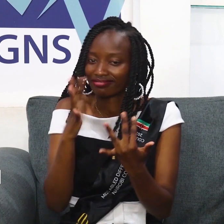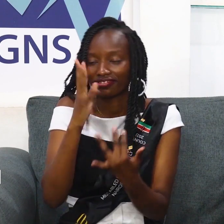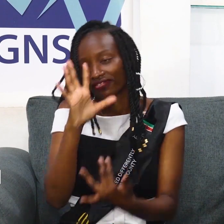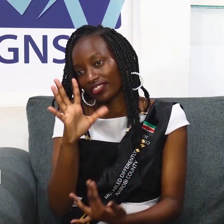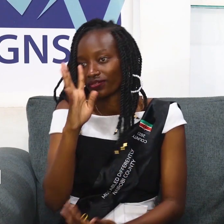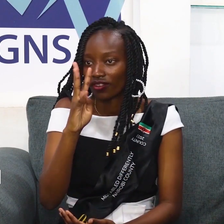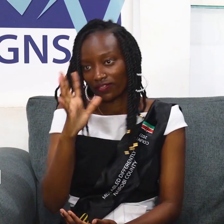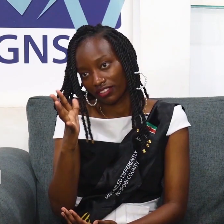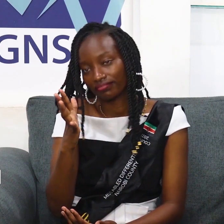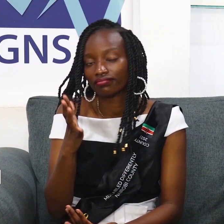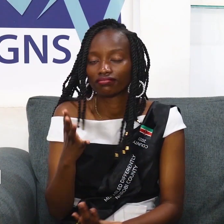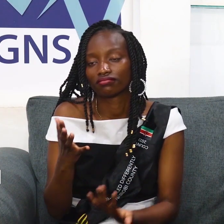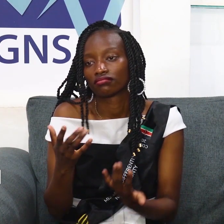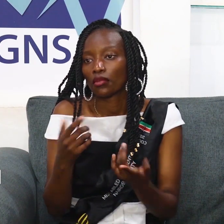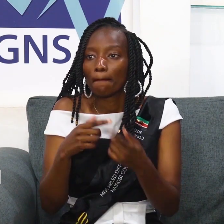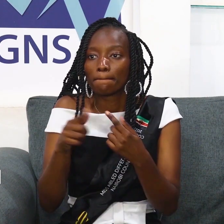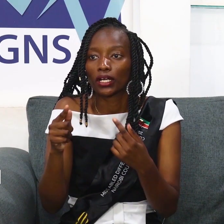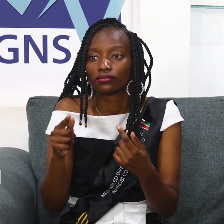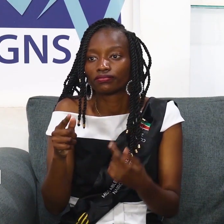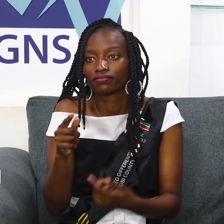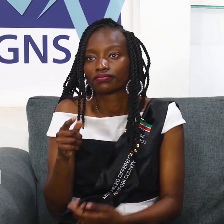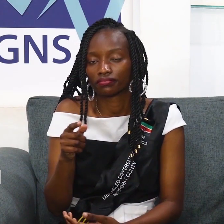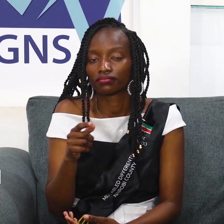Around class 7-4-5.